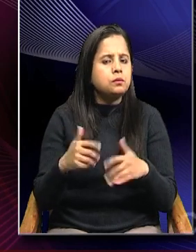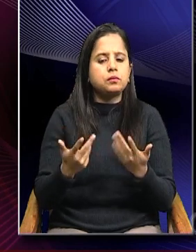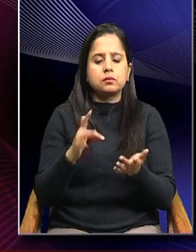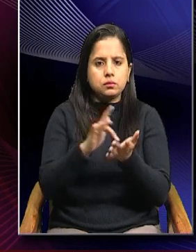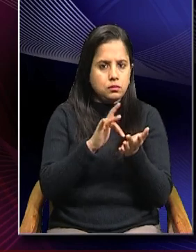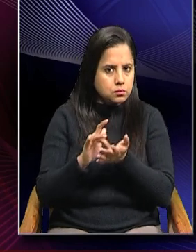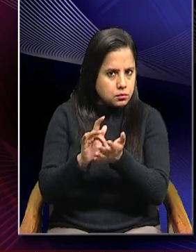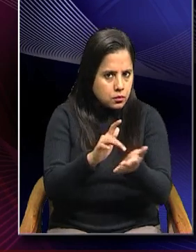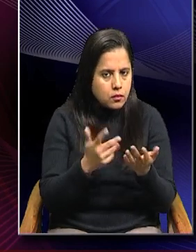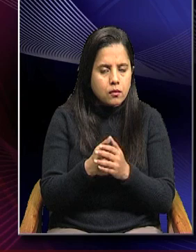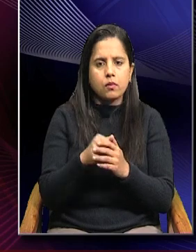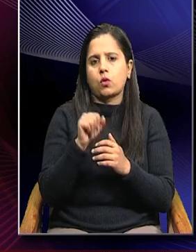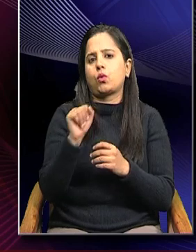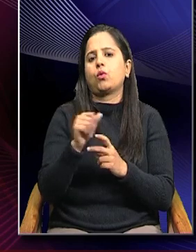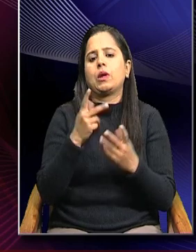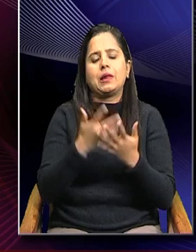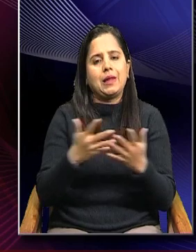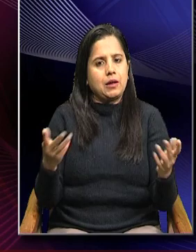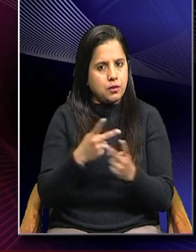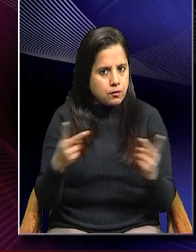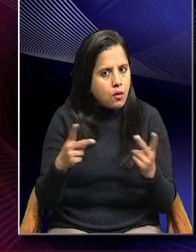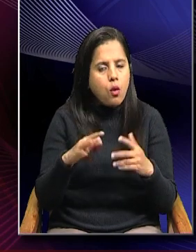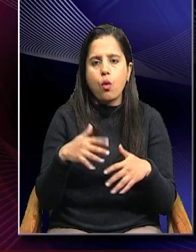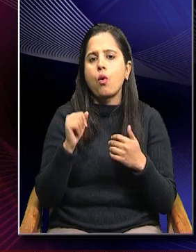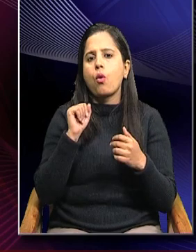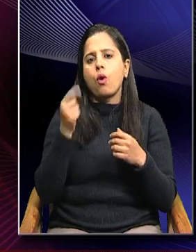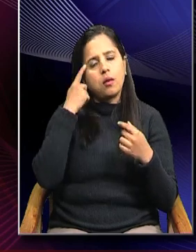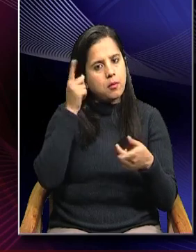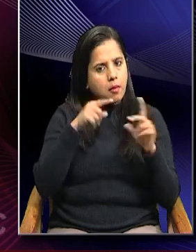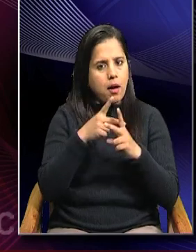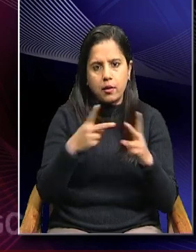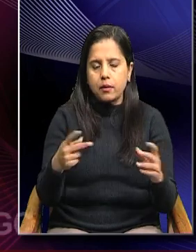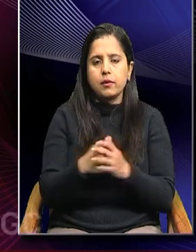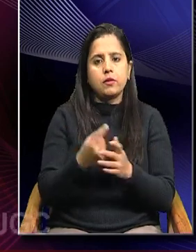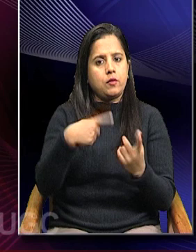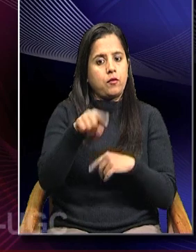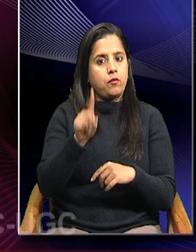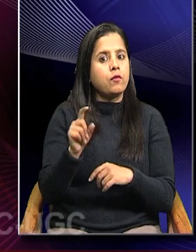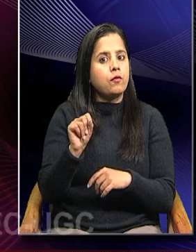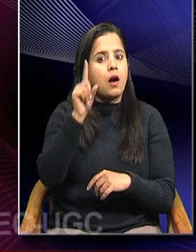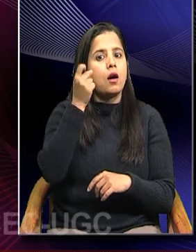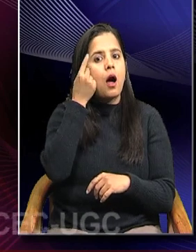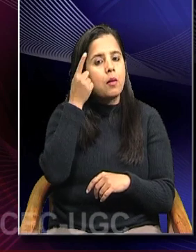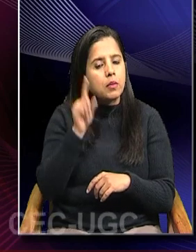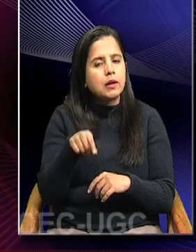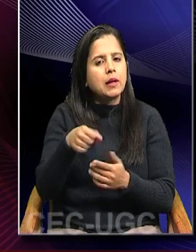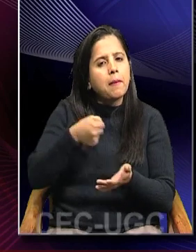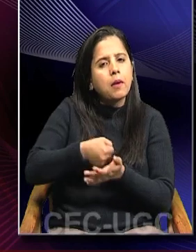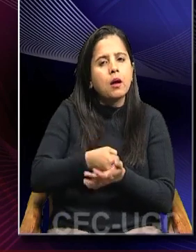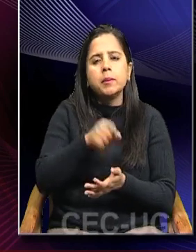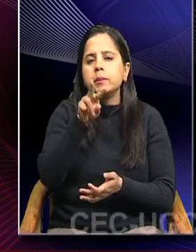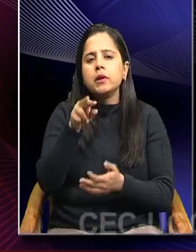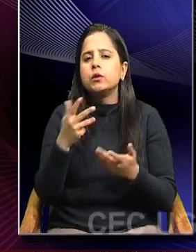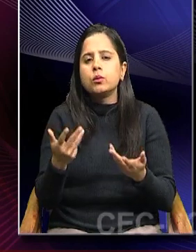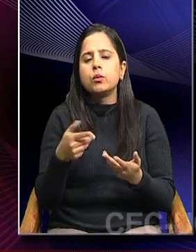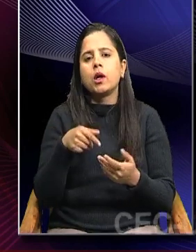sector, regardless of their type of product, or regardless of their strategies. So, we have to first understand this very basic classification, that